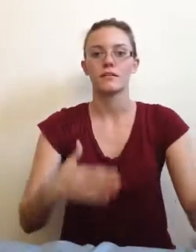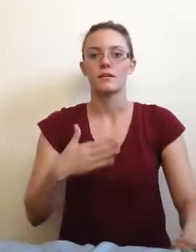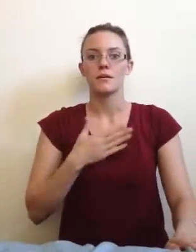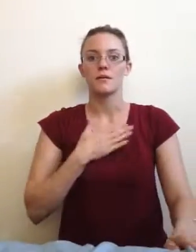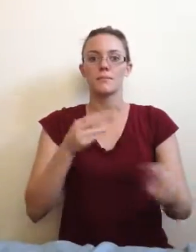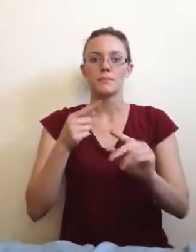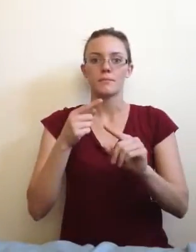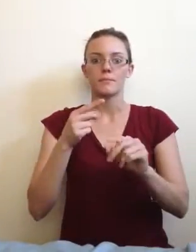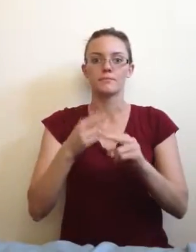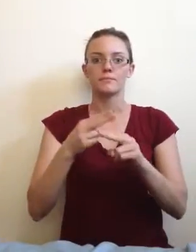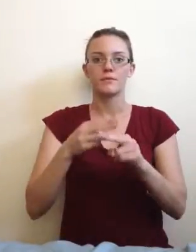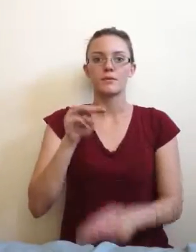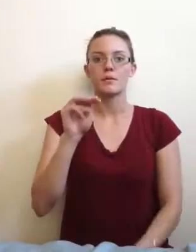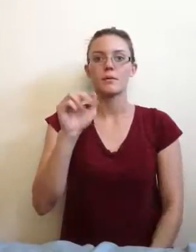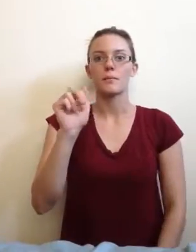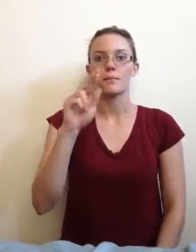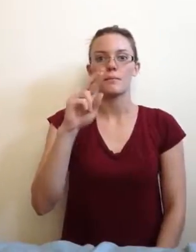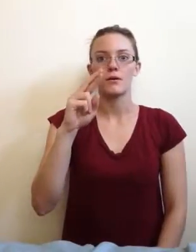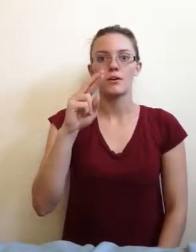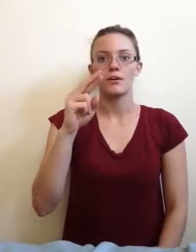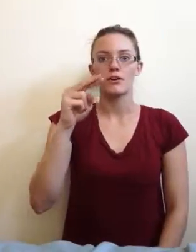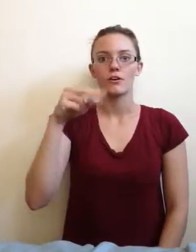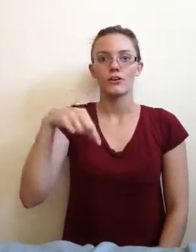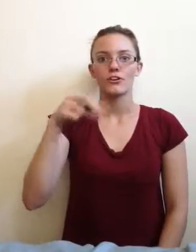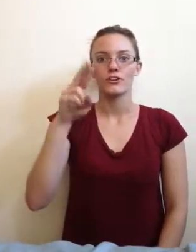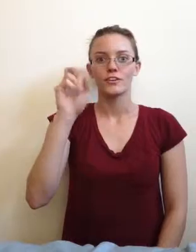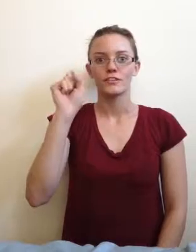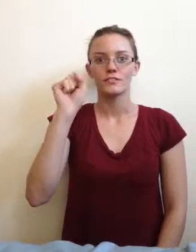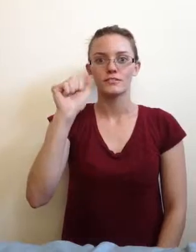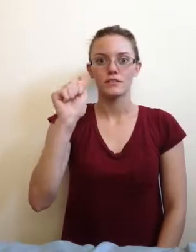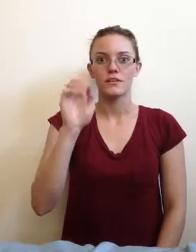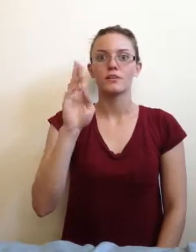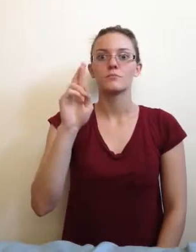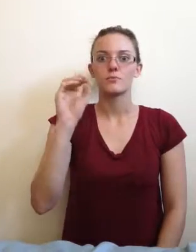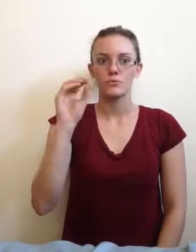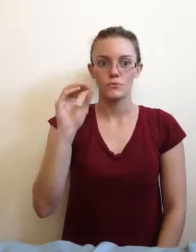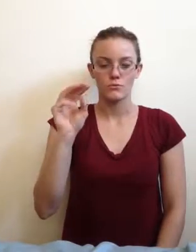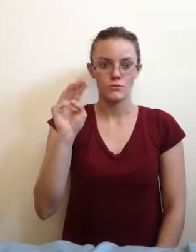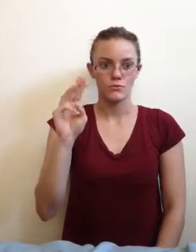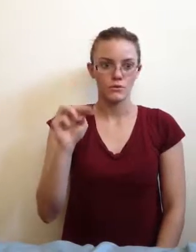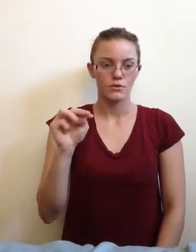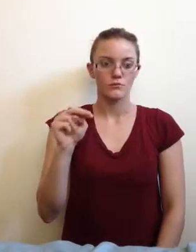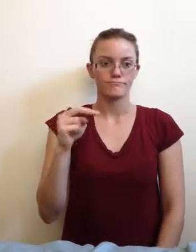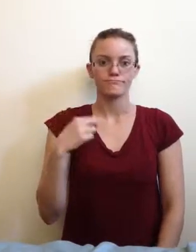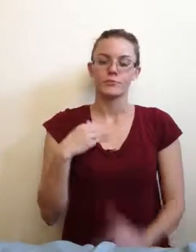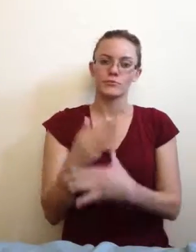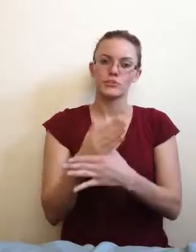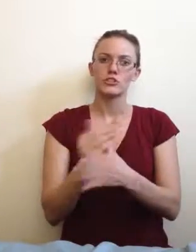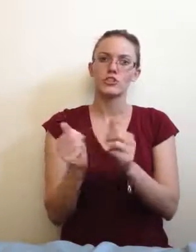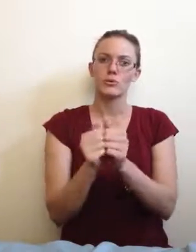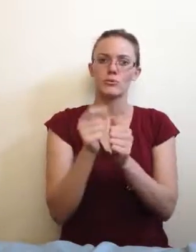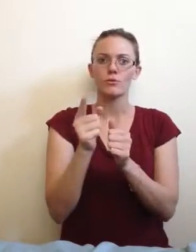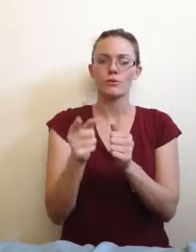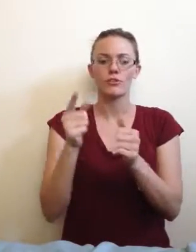Brown. I'm going to share with you some very simple instructions for putting in a zipper in a dress.